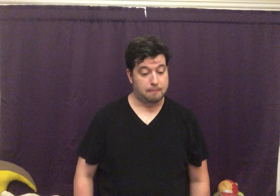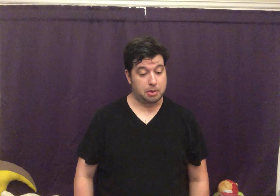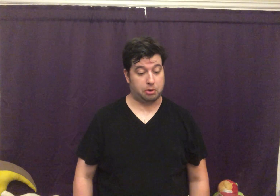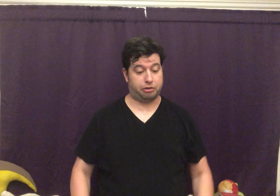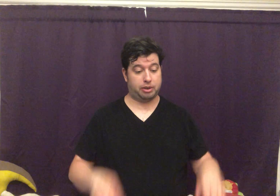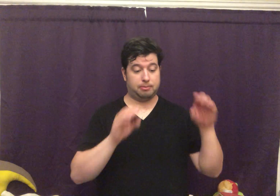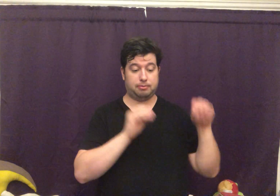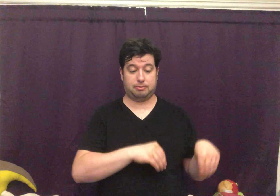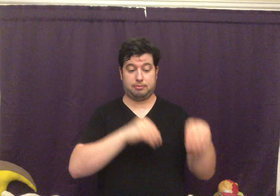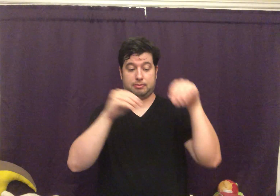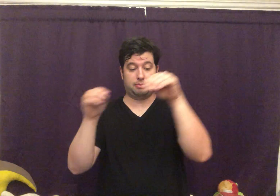Move.